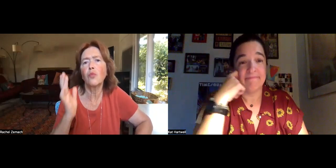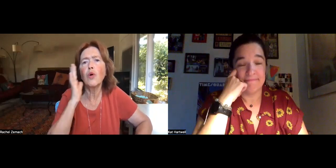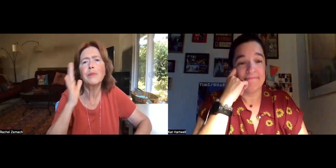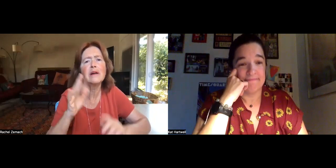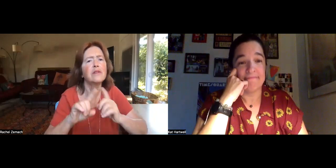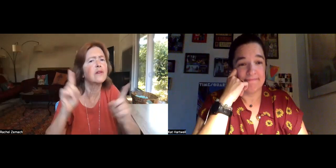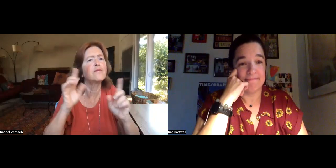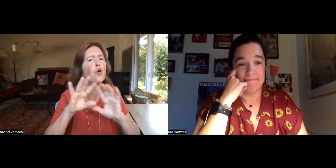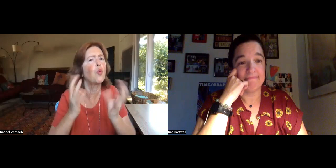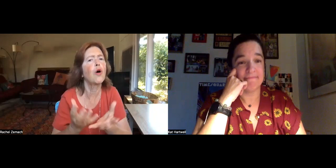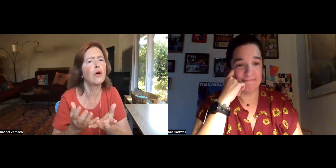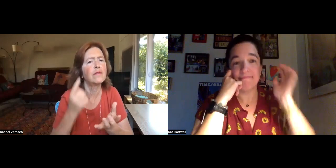would be a different world,